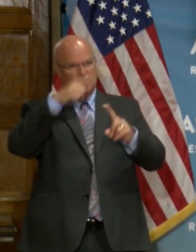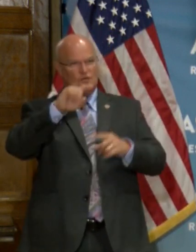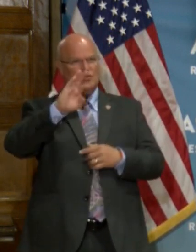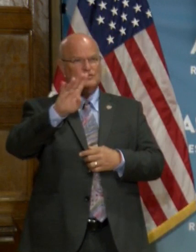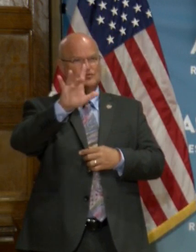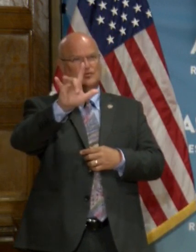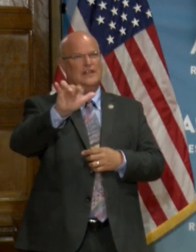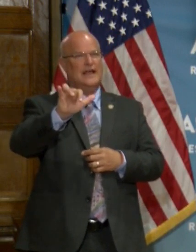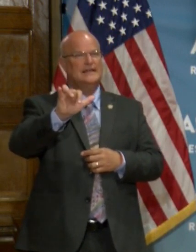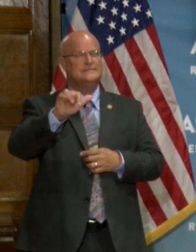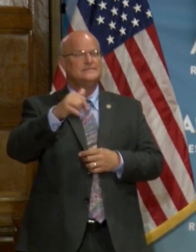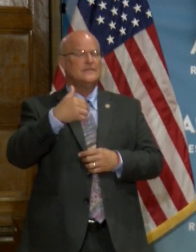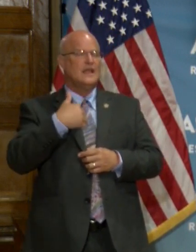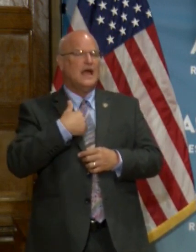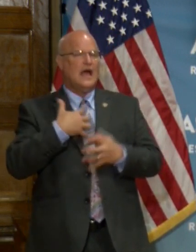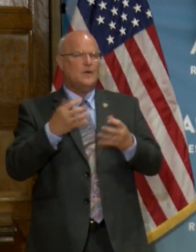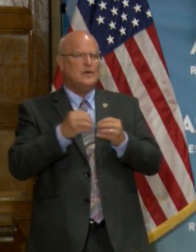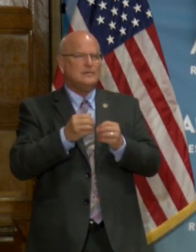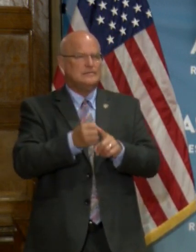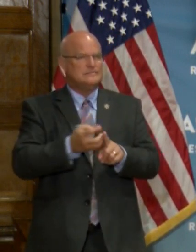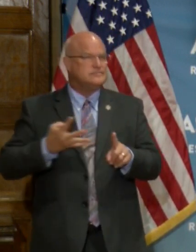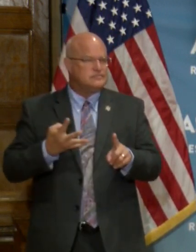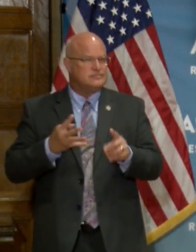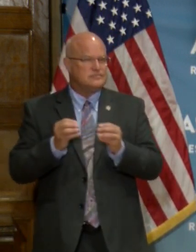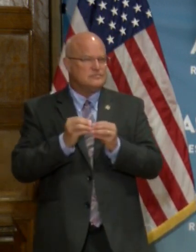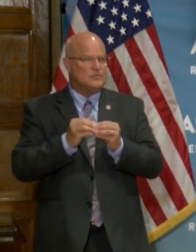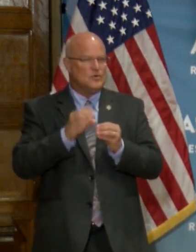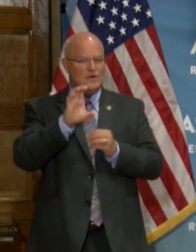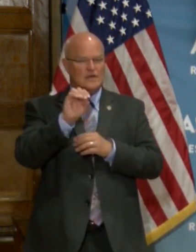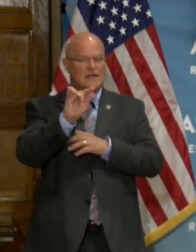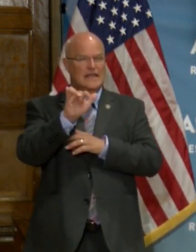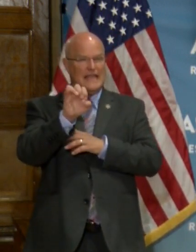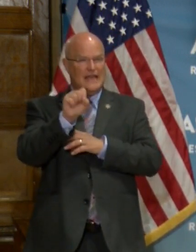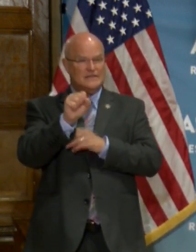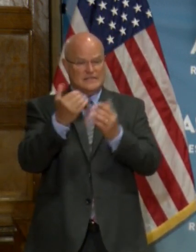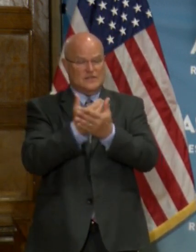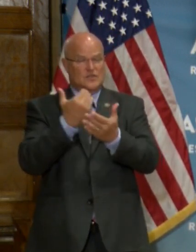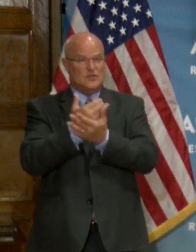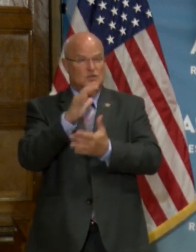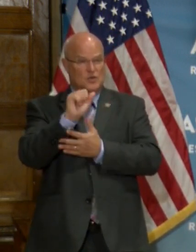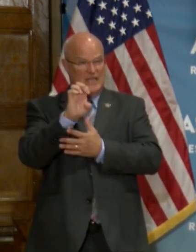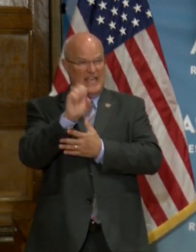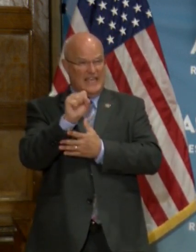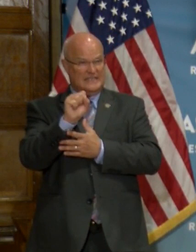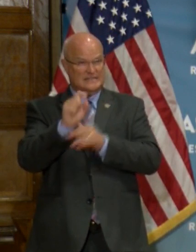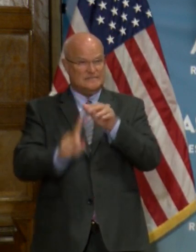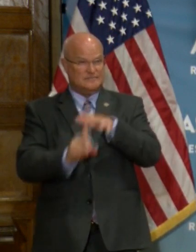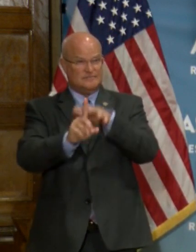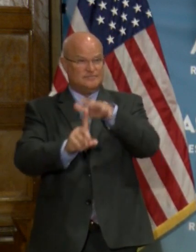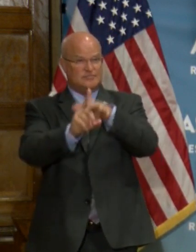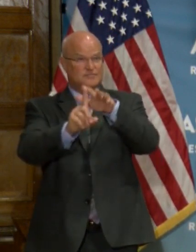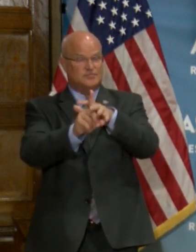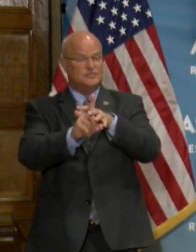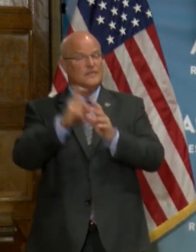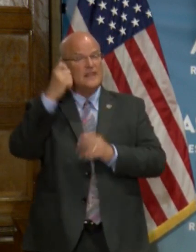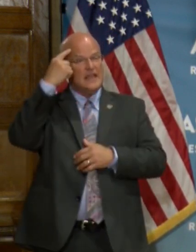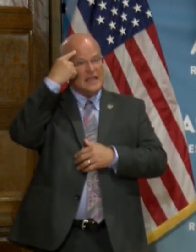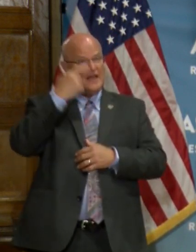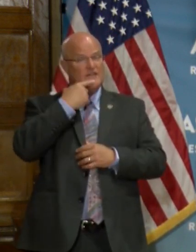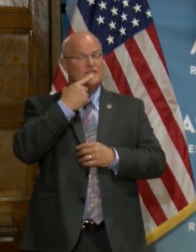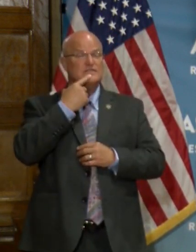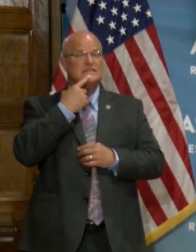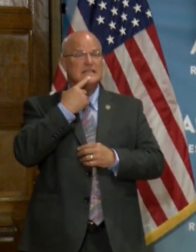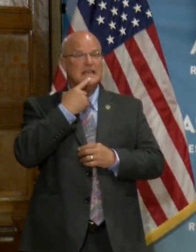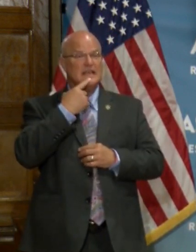July. I want to go a little bit more detail into the counties where these new cases are coming from. As the governor has mentioned, and I've already